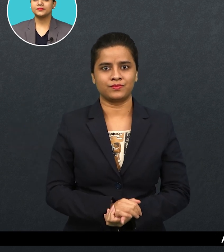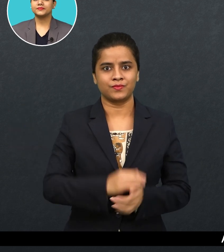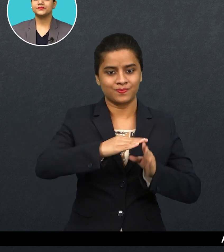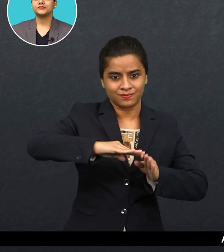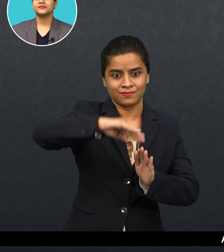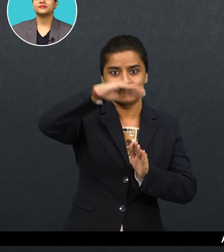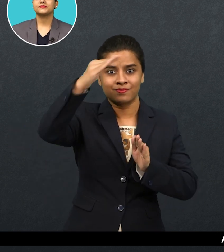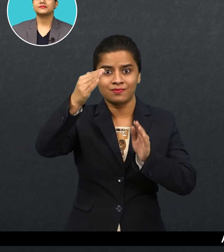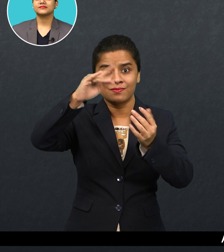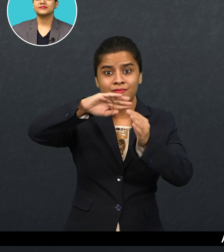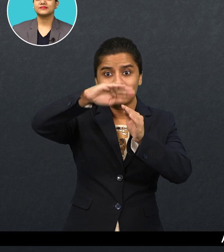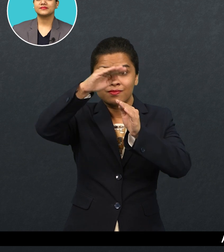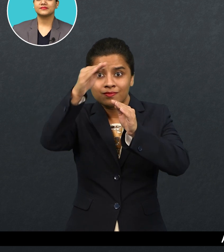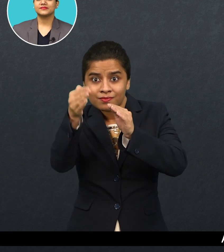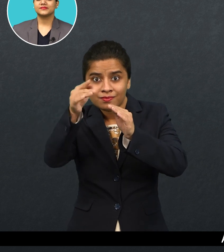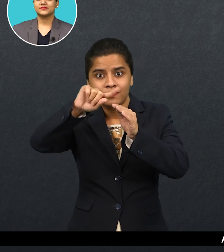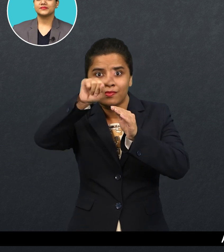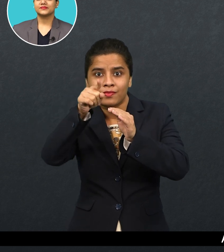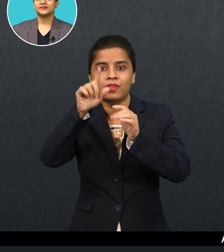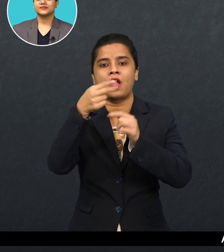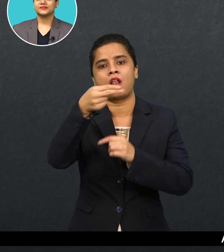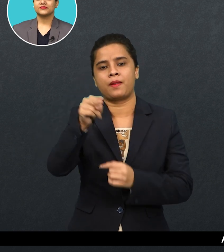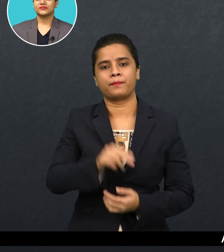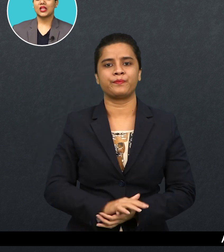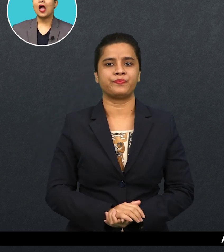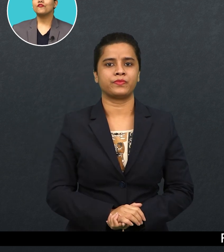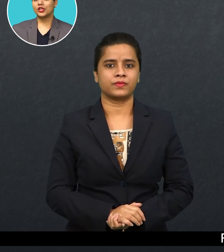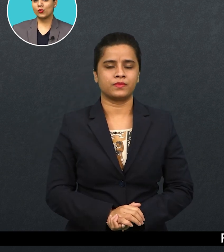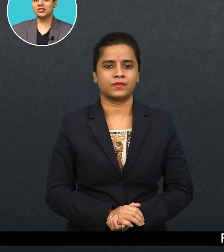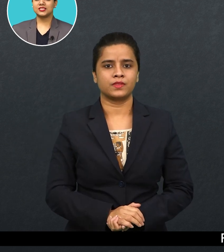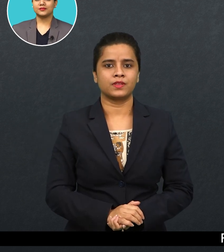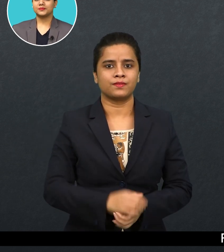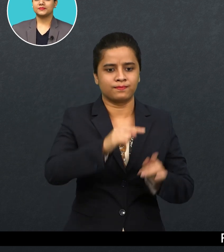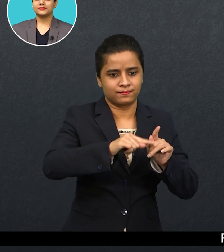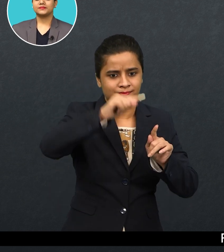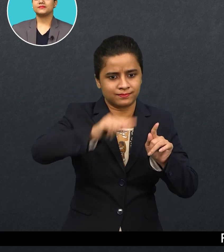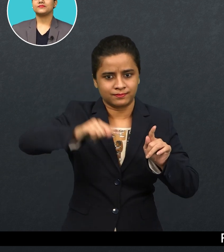frequency.